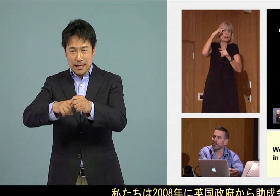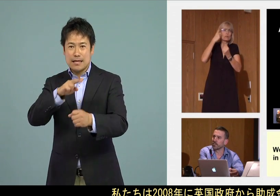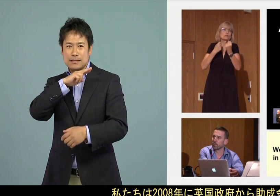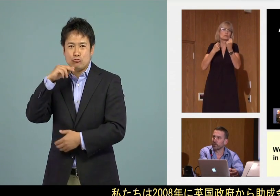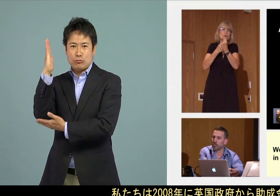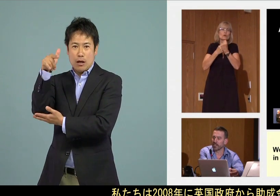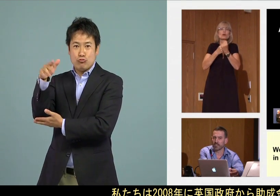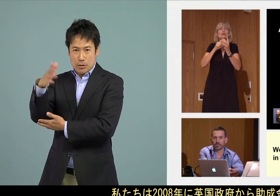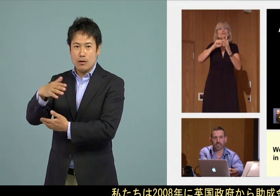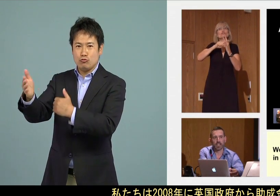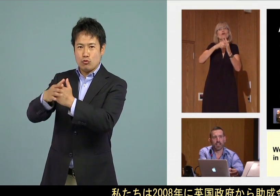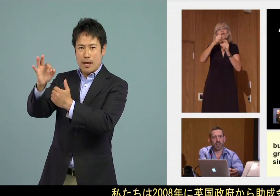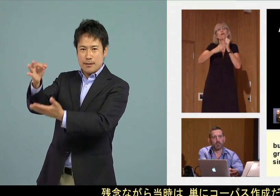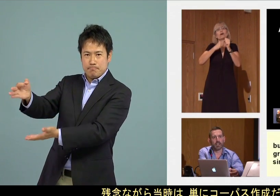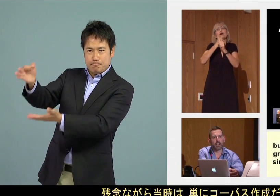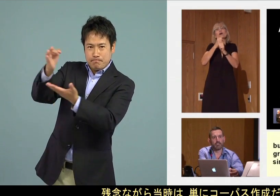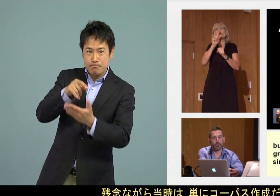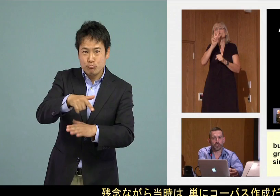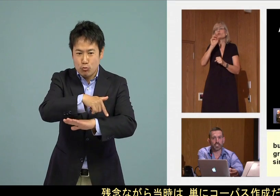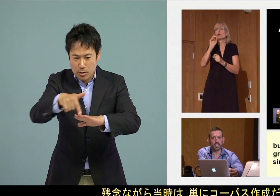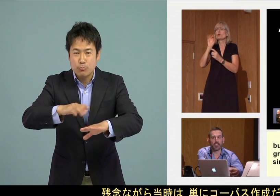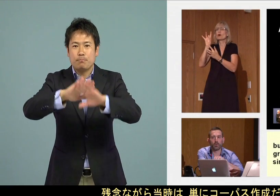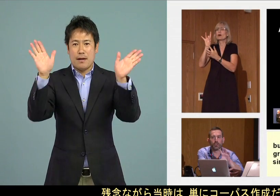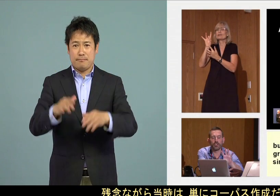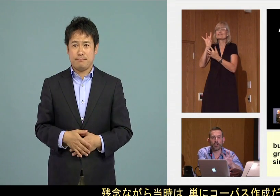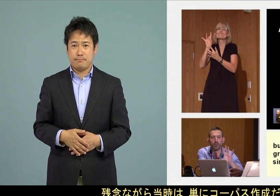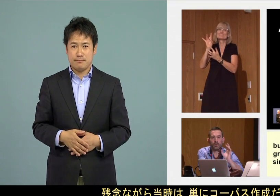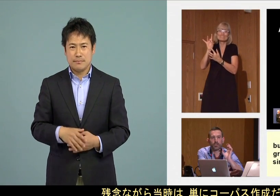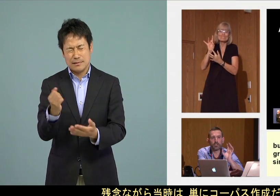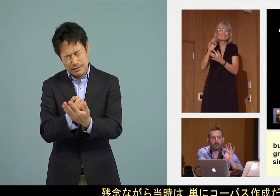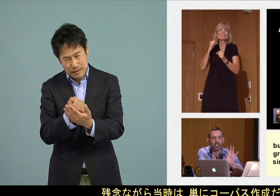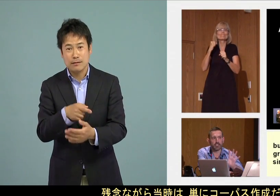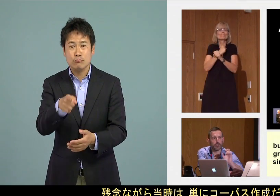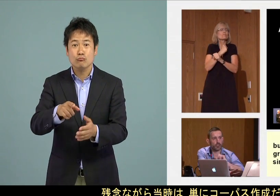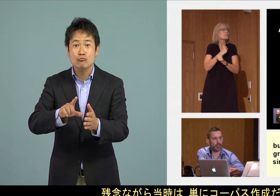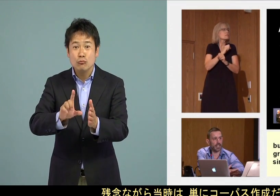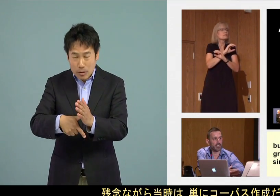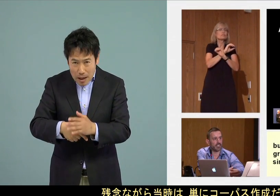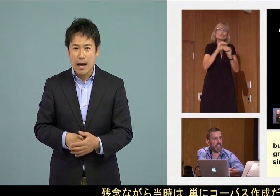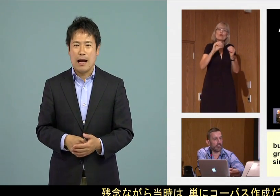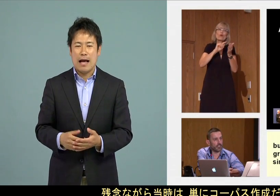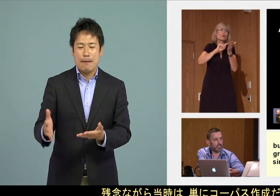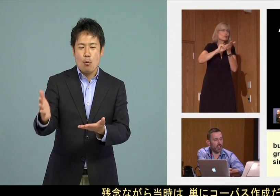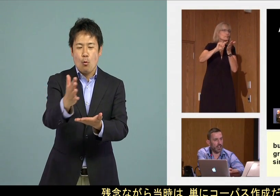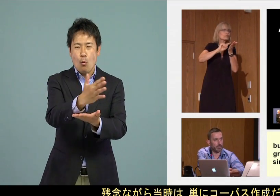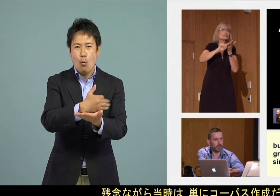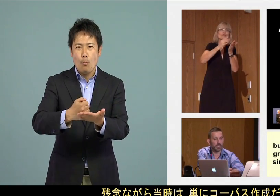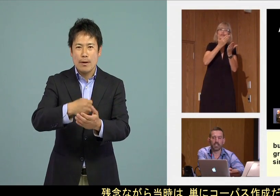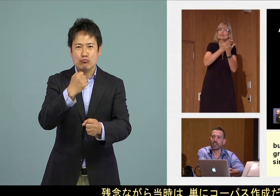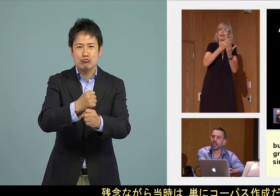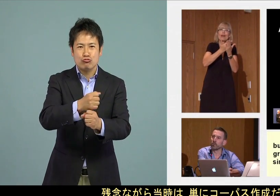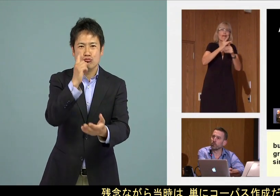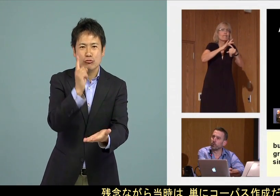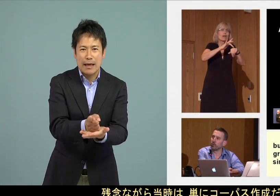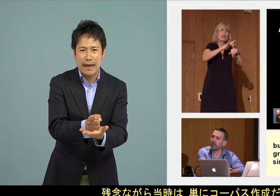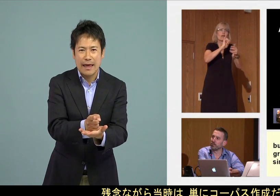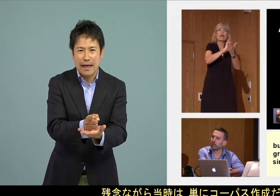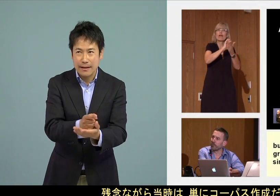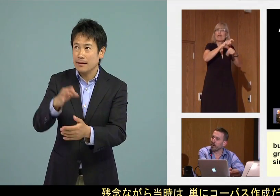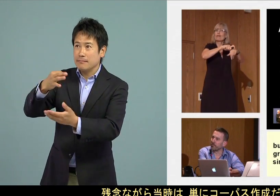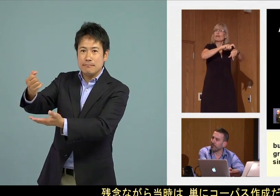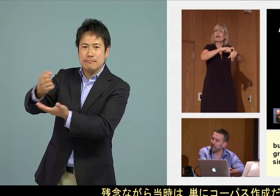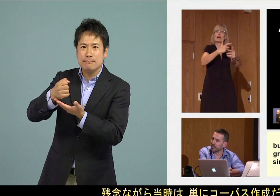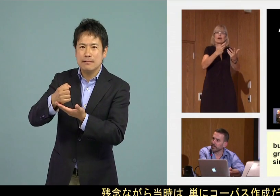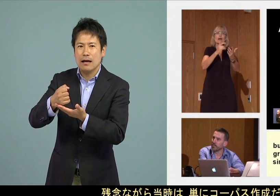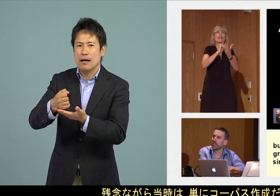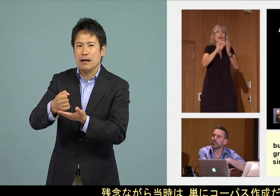to begin this project, but unfortunately there were no research grants at the time that could